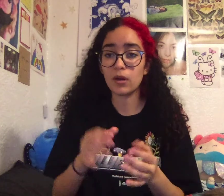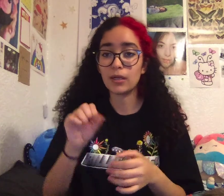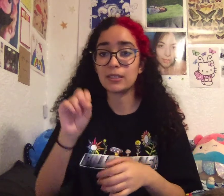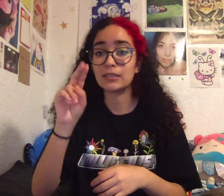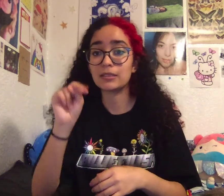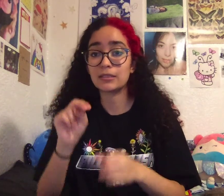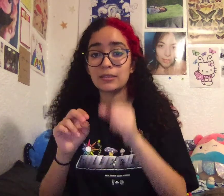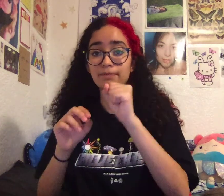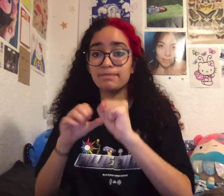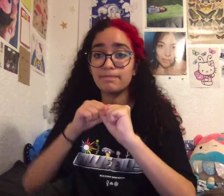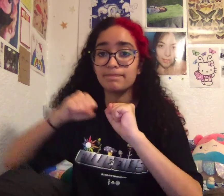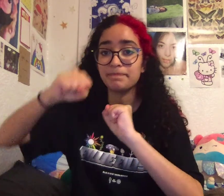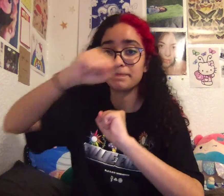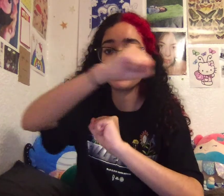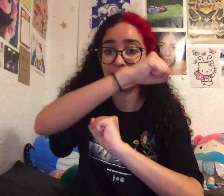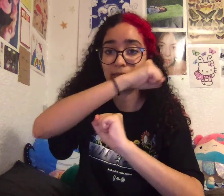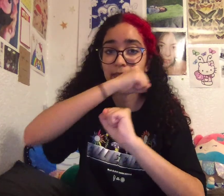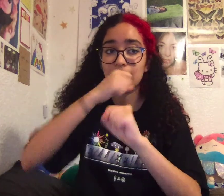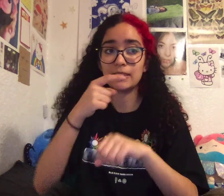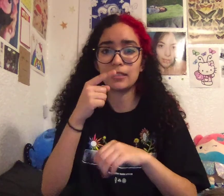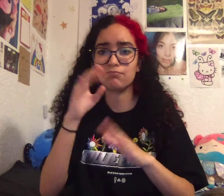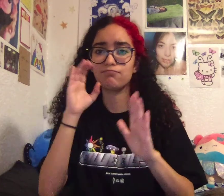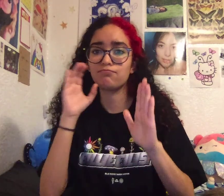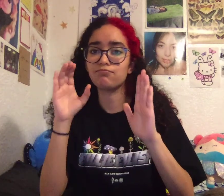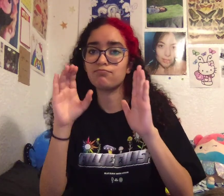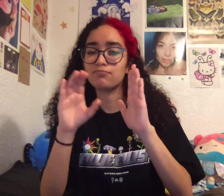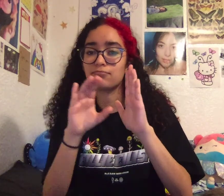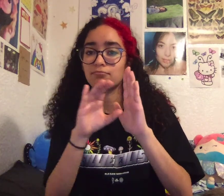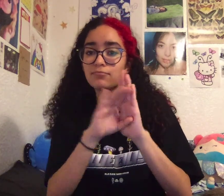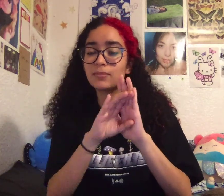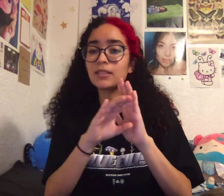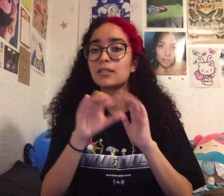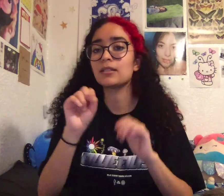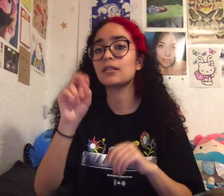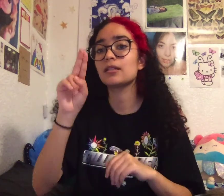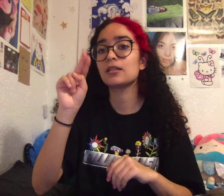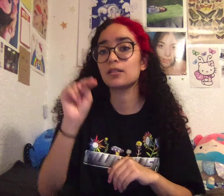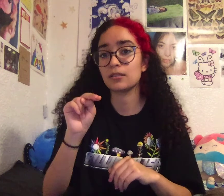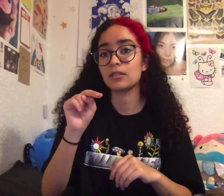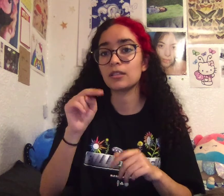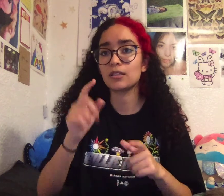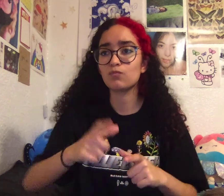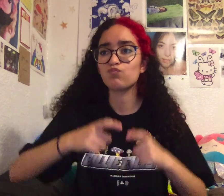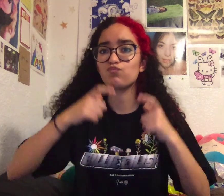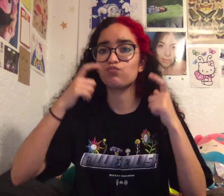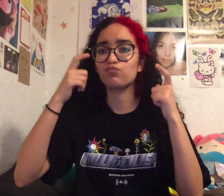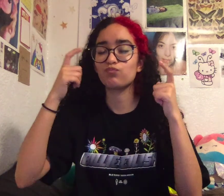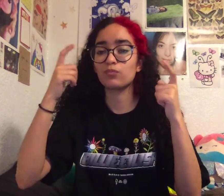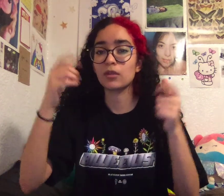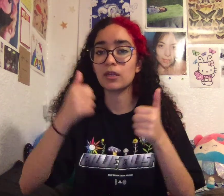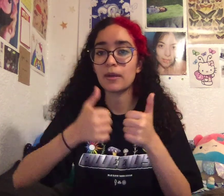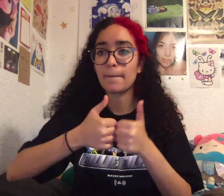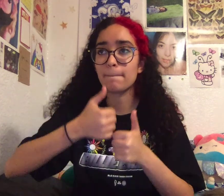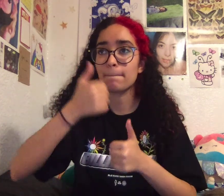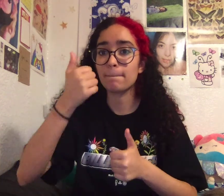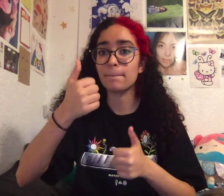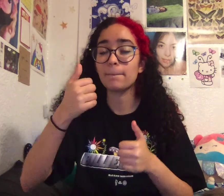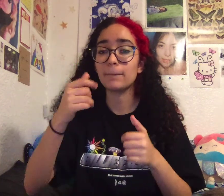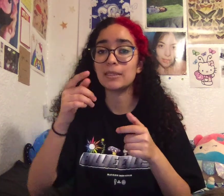Here is a picture of the sun. It's the largest star in our solar system. It's massive. And you can see there's a